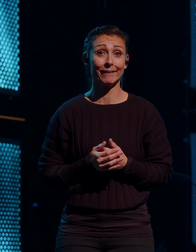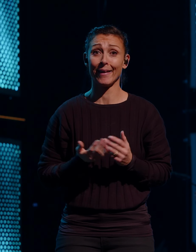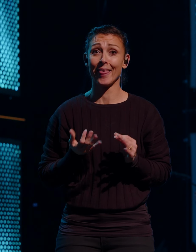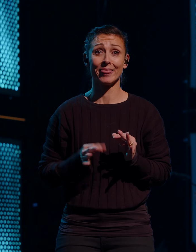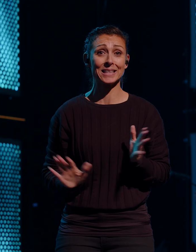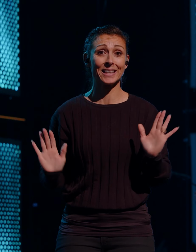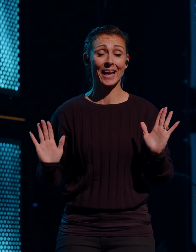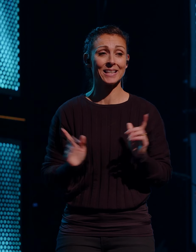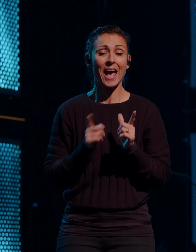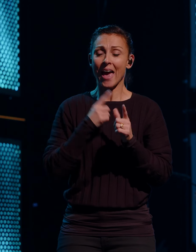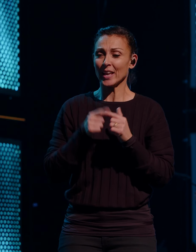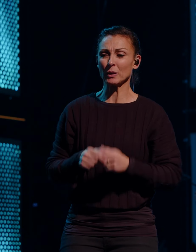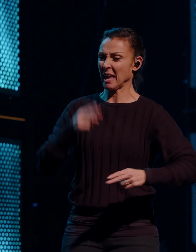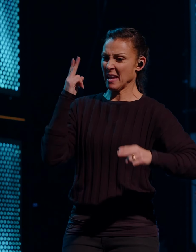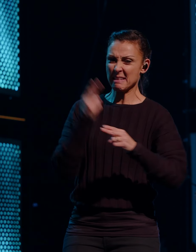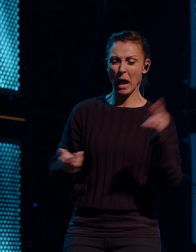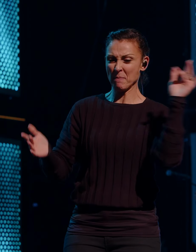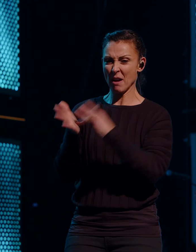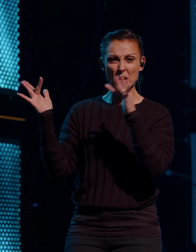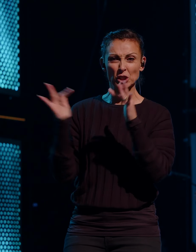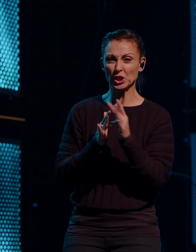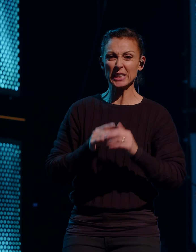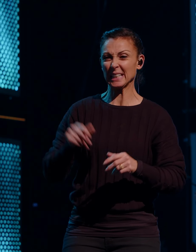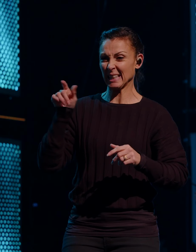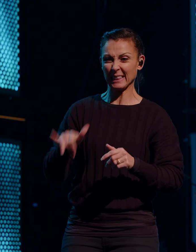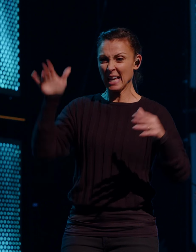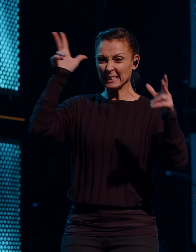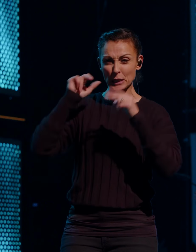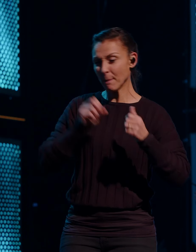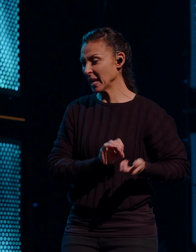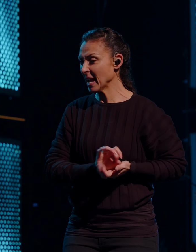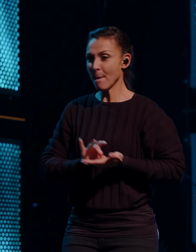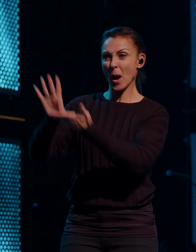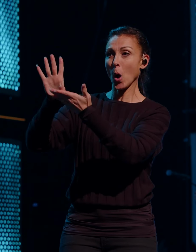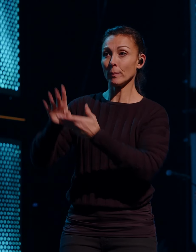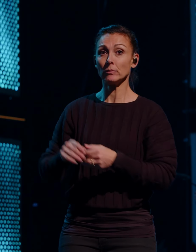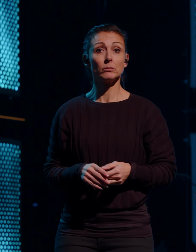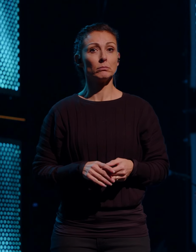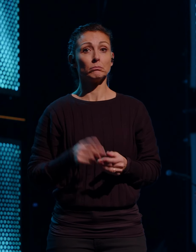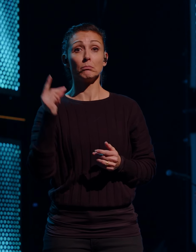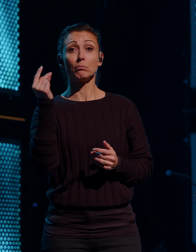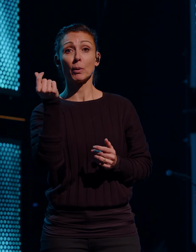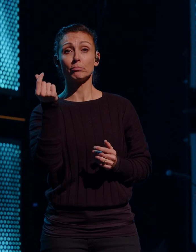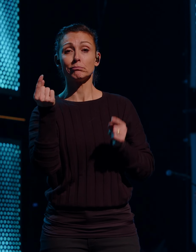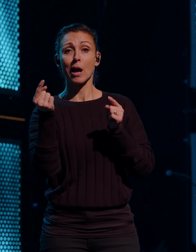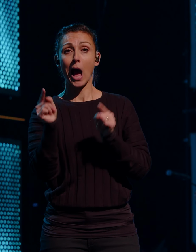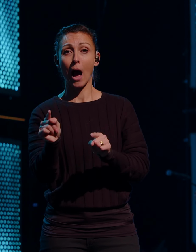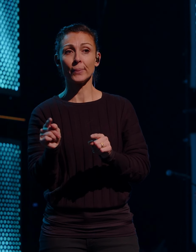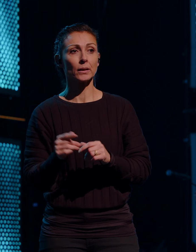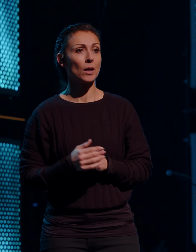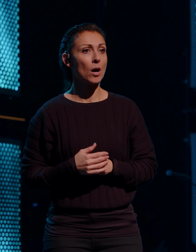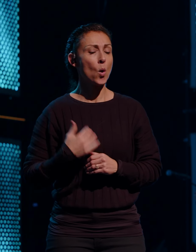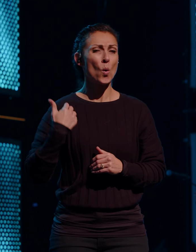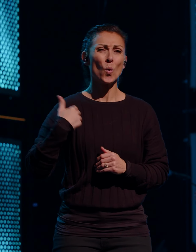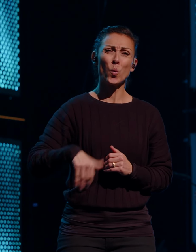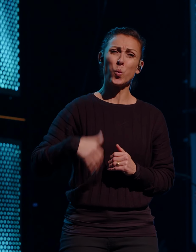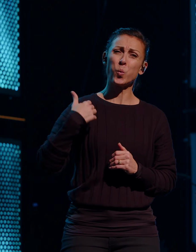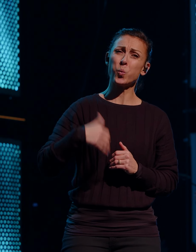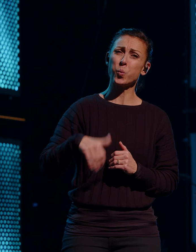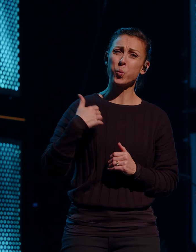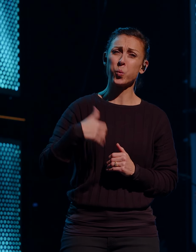is. The name of Jesus is powerful. The name of Jesus can heal people. The name of Jesus, when you call upon the name of